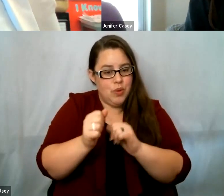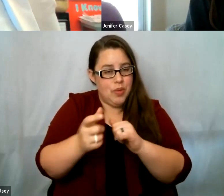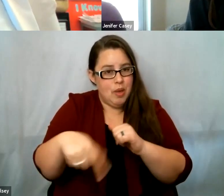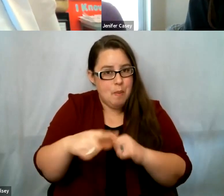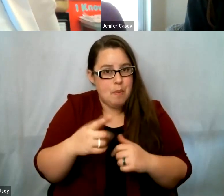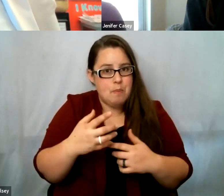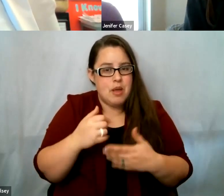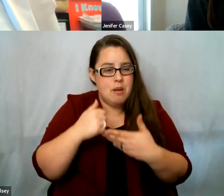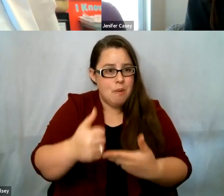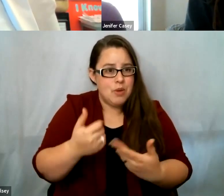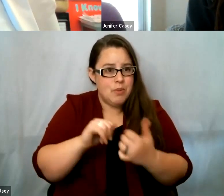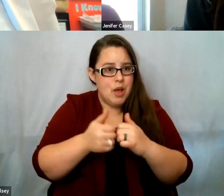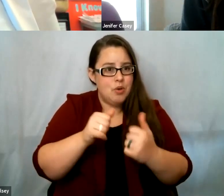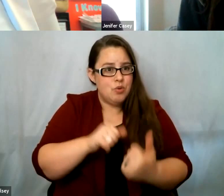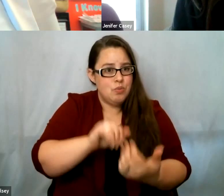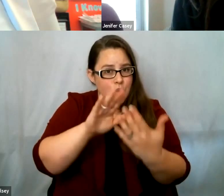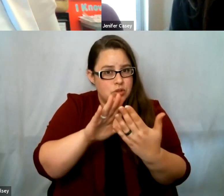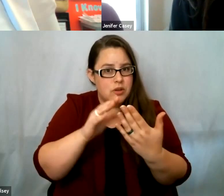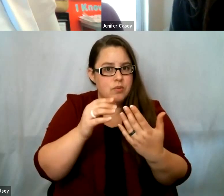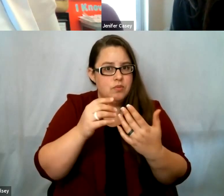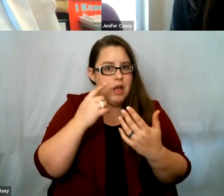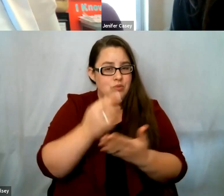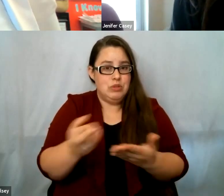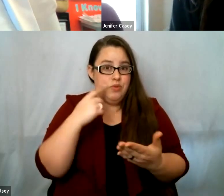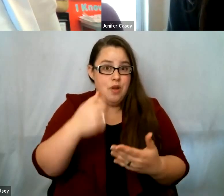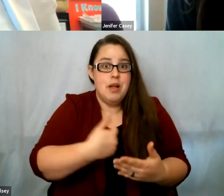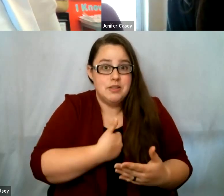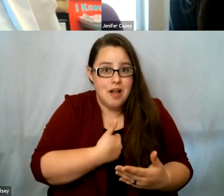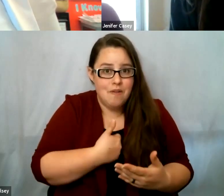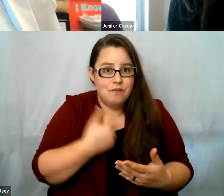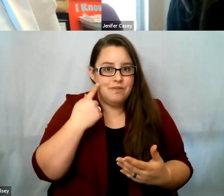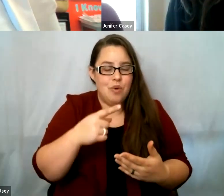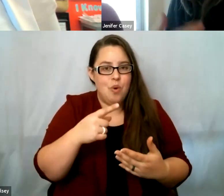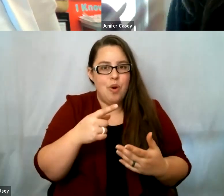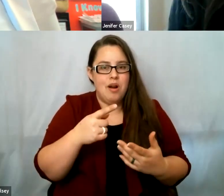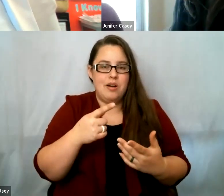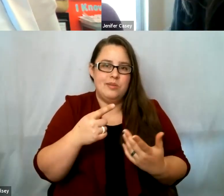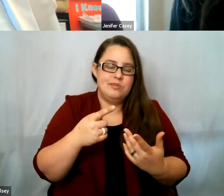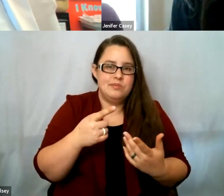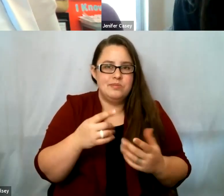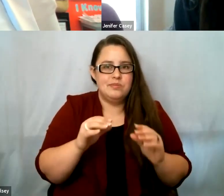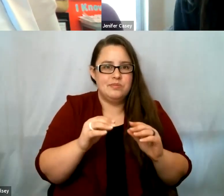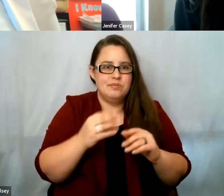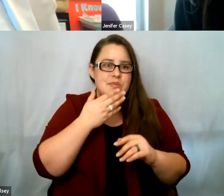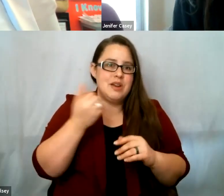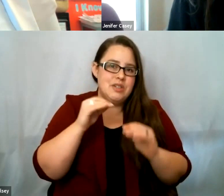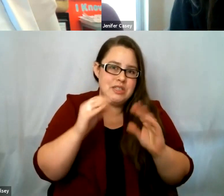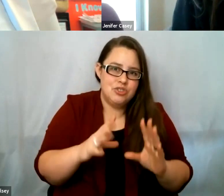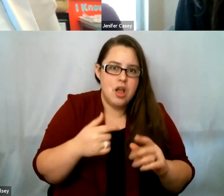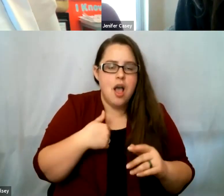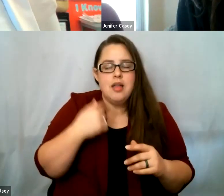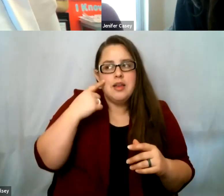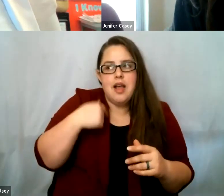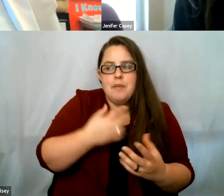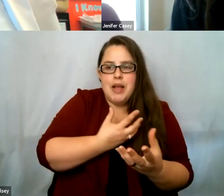and what kind of resources for myself, to be a better teacher, not just I think I'm a compassionate person, which is